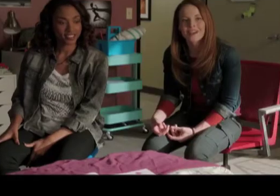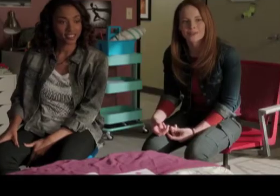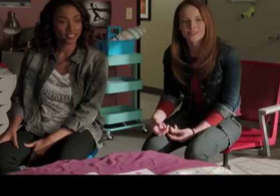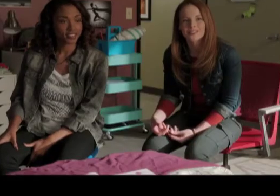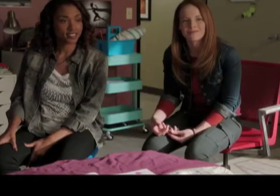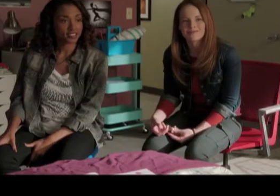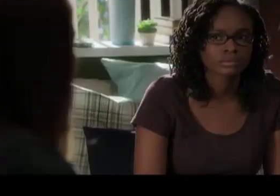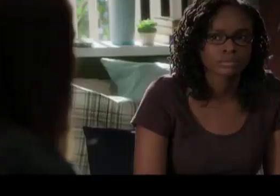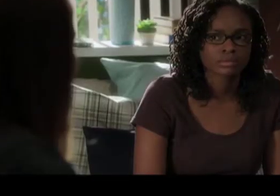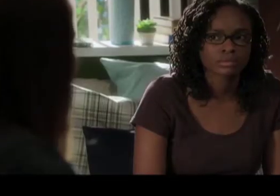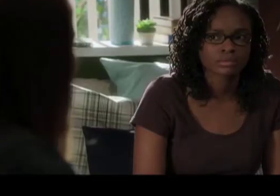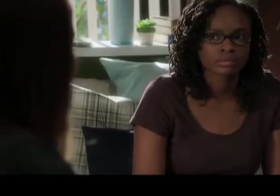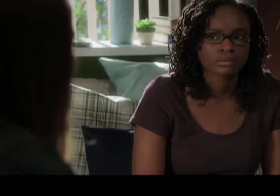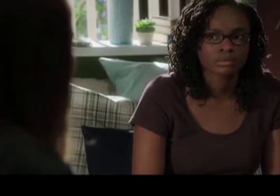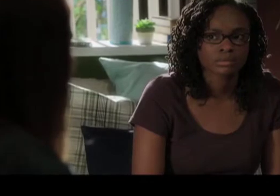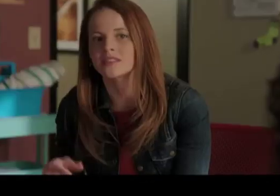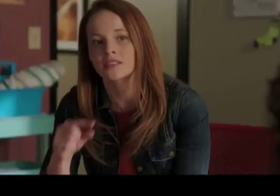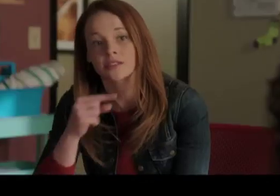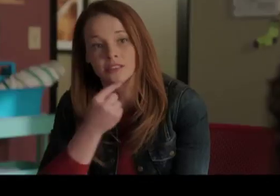Iris. Please, this is serious.